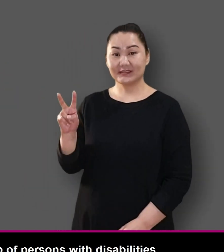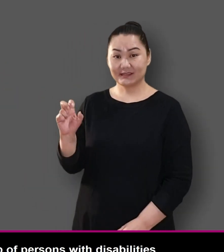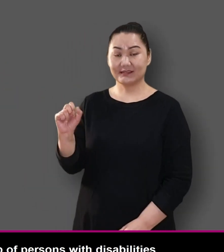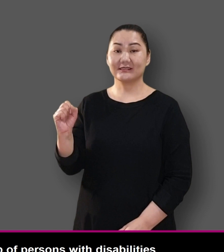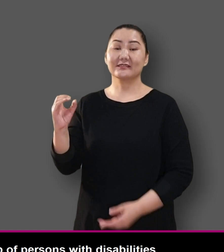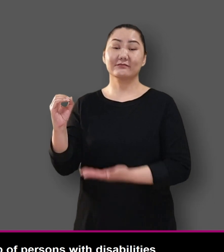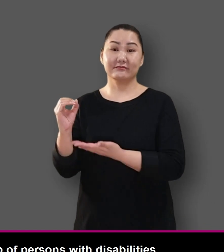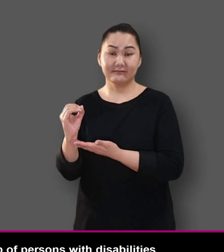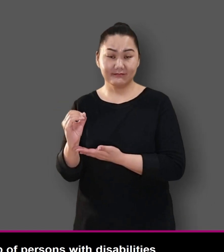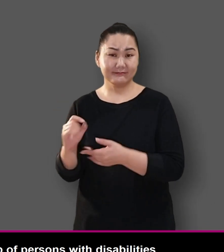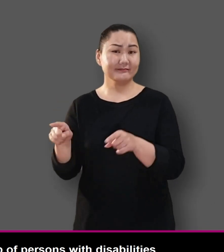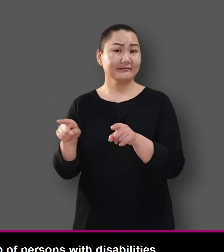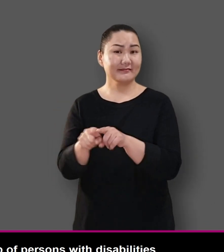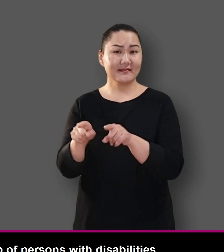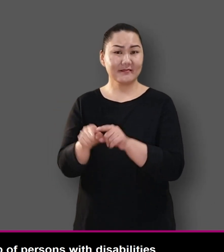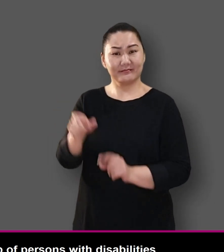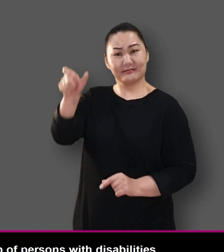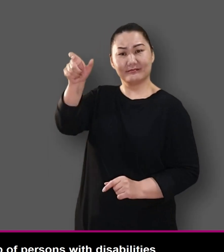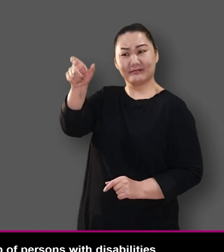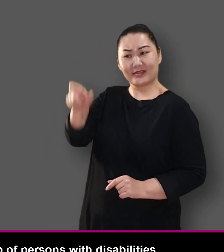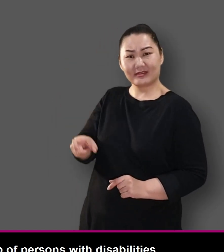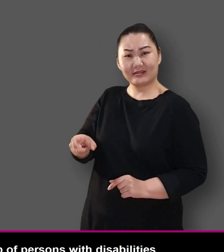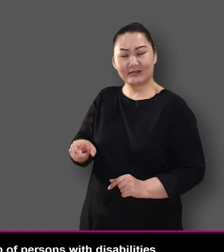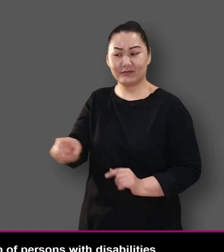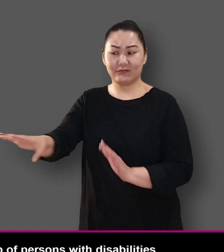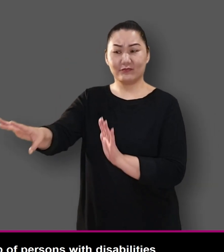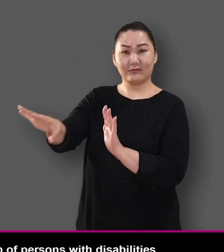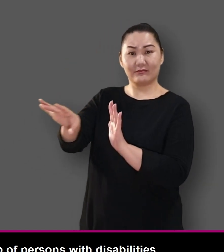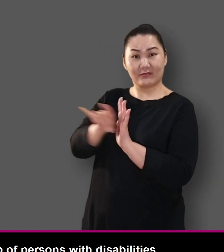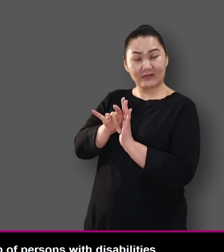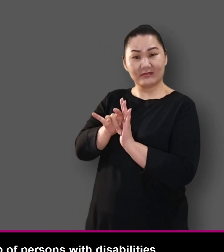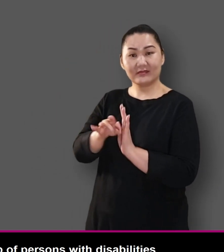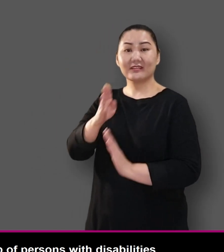We will identify a group of persons with disabilities